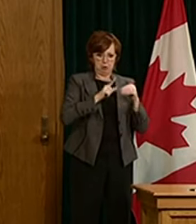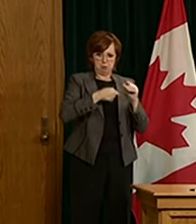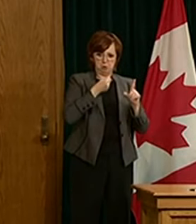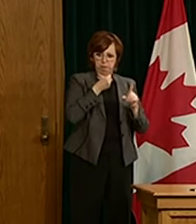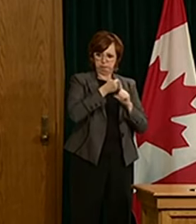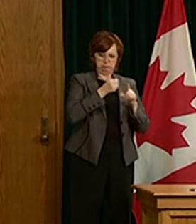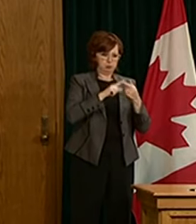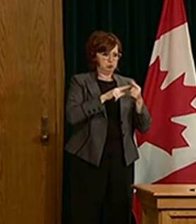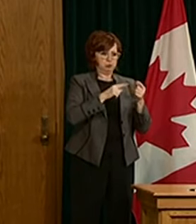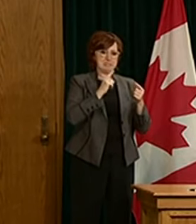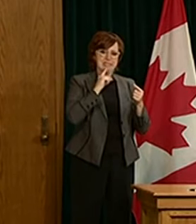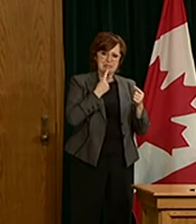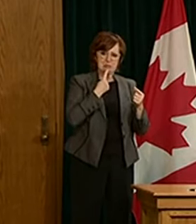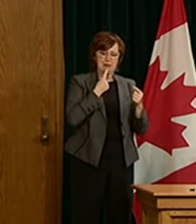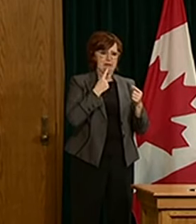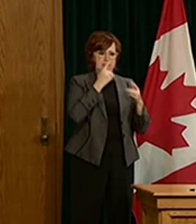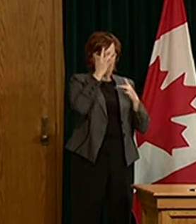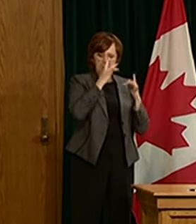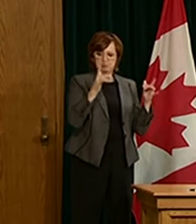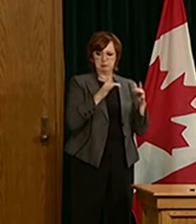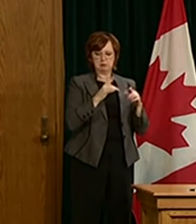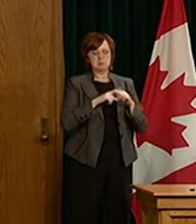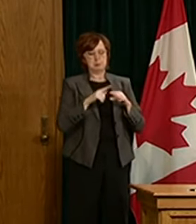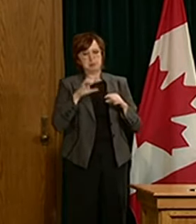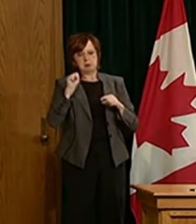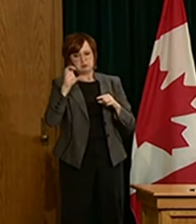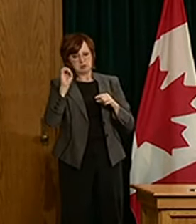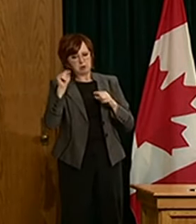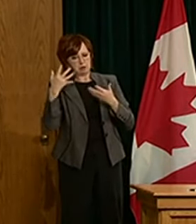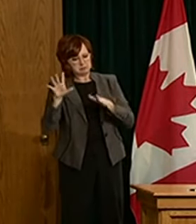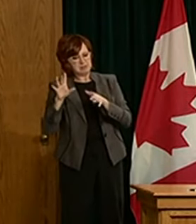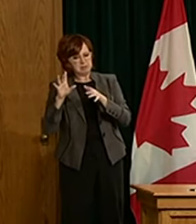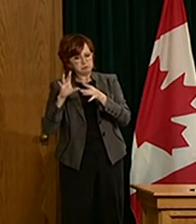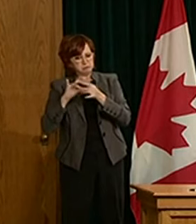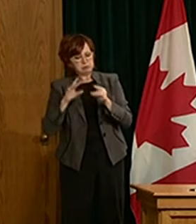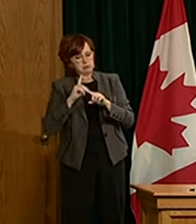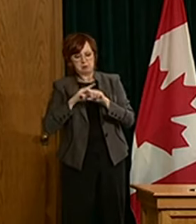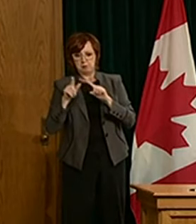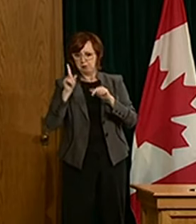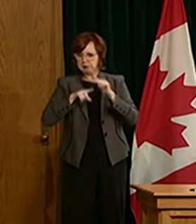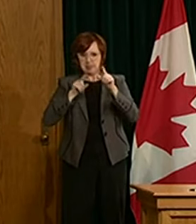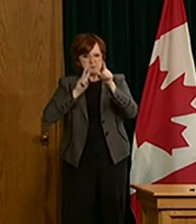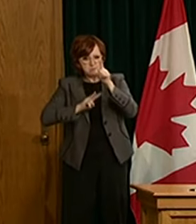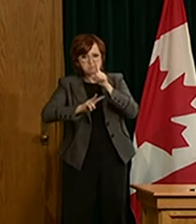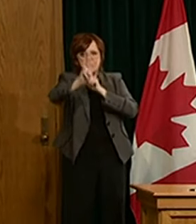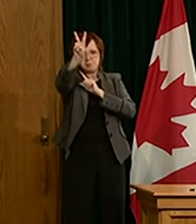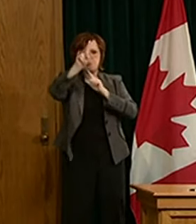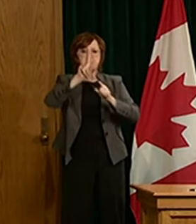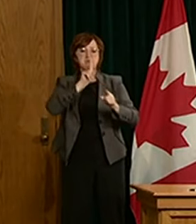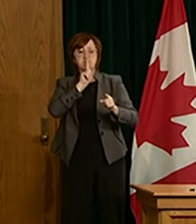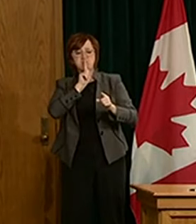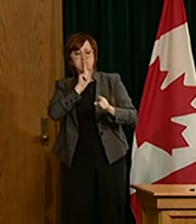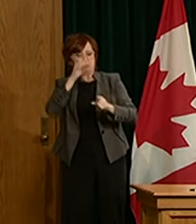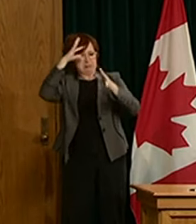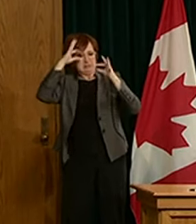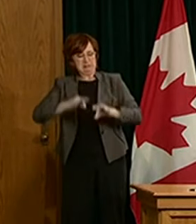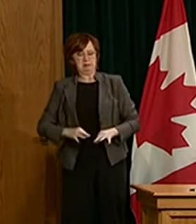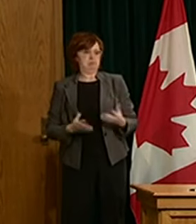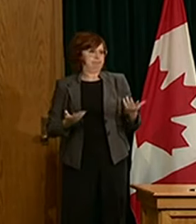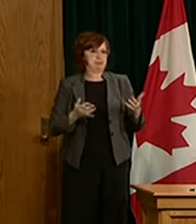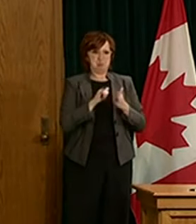is not a predictive model, as Scott has already alluded to, but it does provide information to support both the response and the preparedness, and that was our